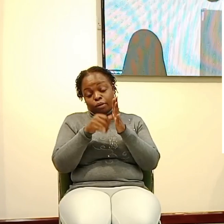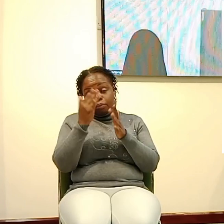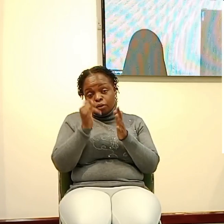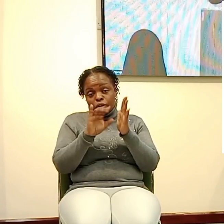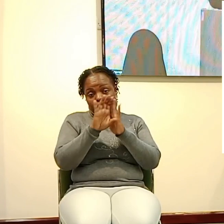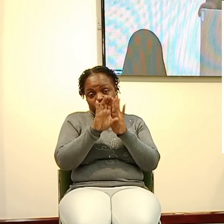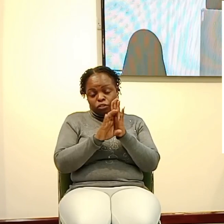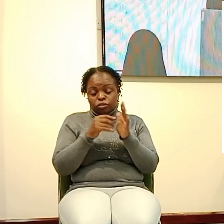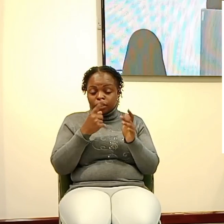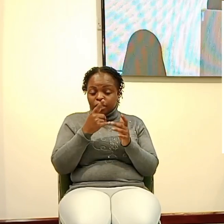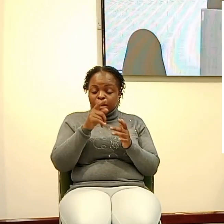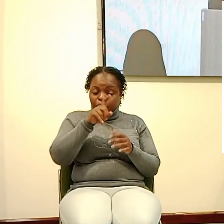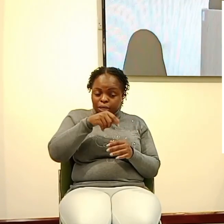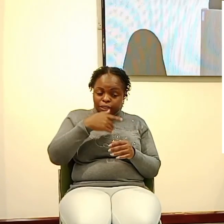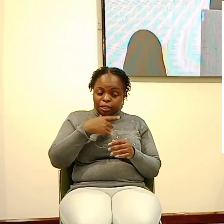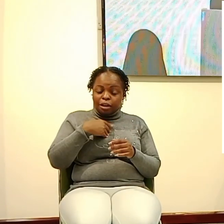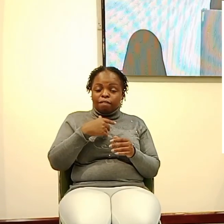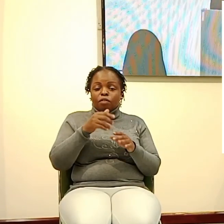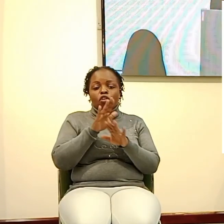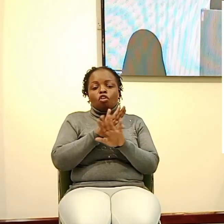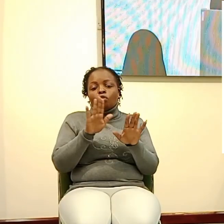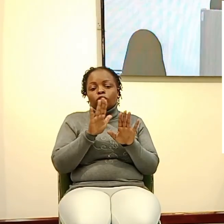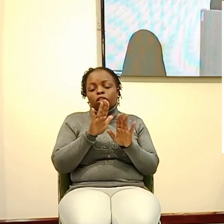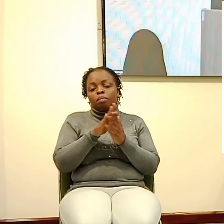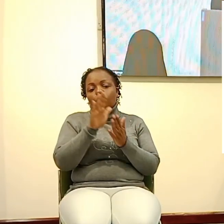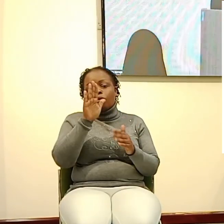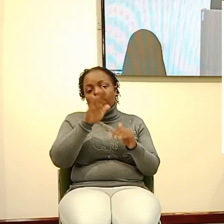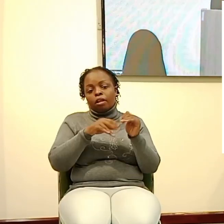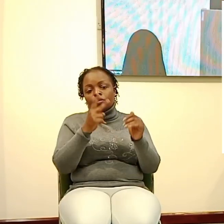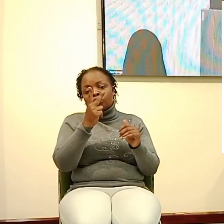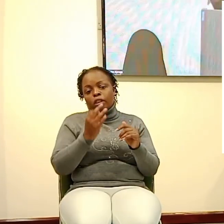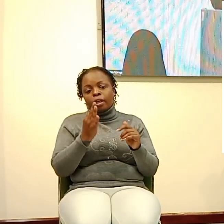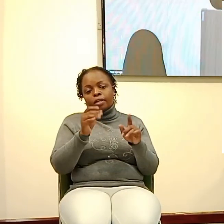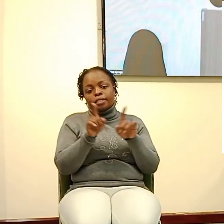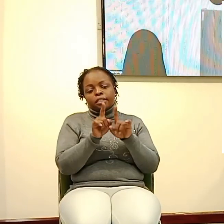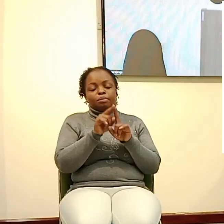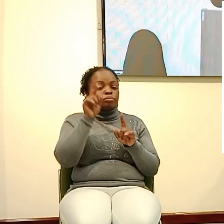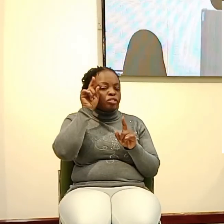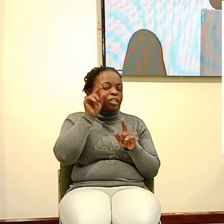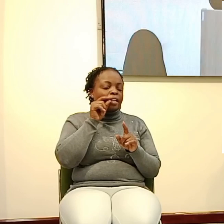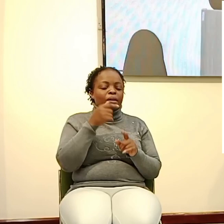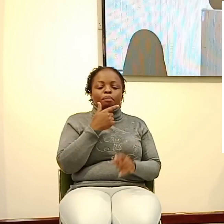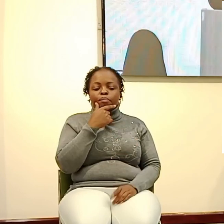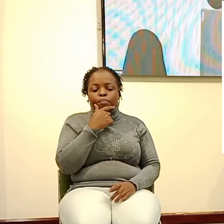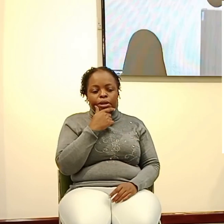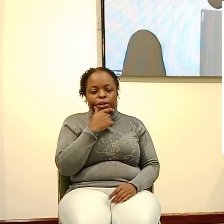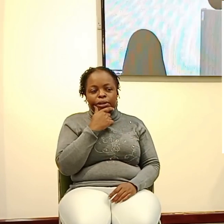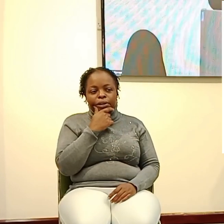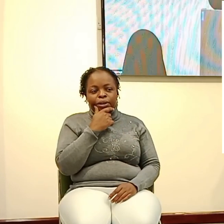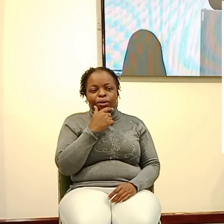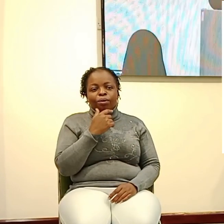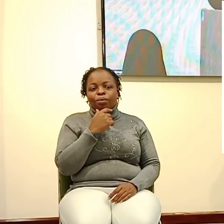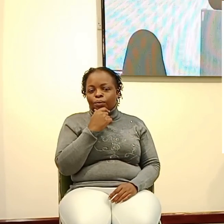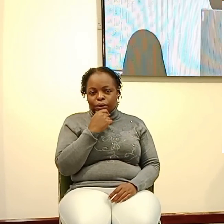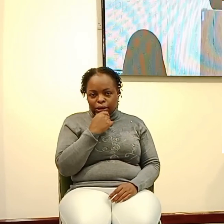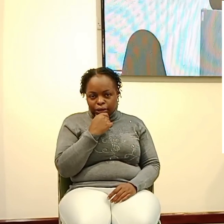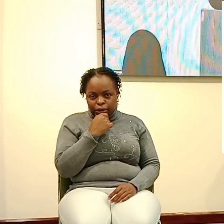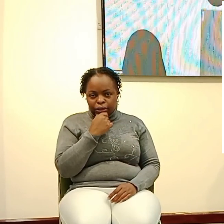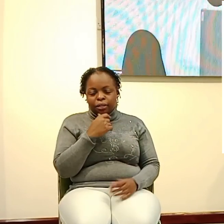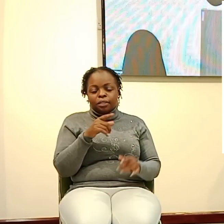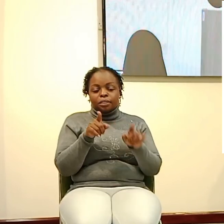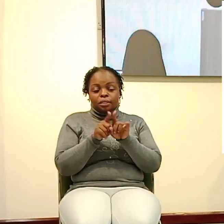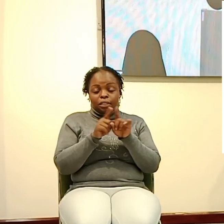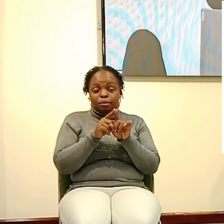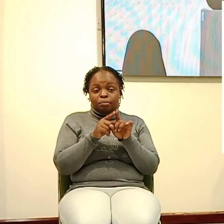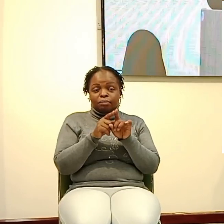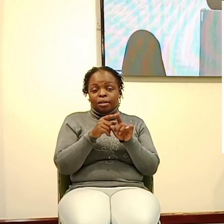no more than 2/3 of the same gender, the men are like, why? Why? So, but we have access. Even those of